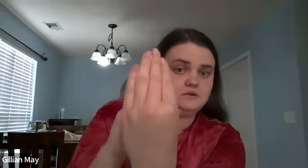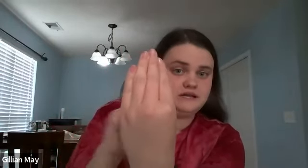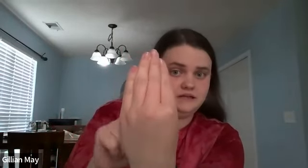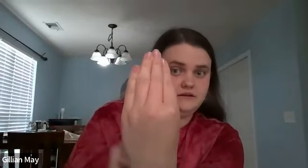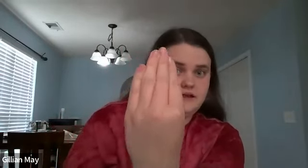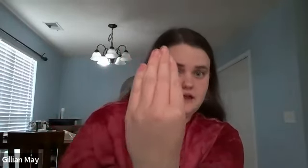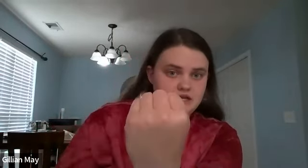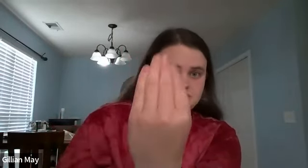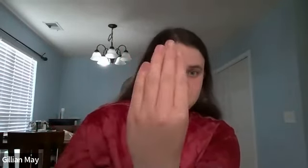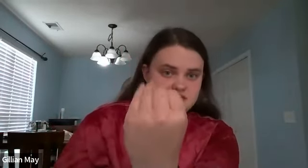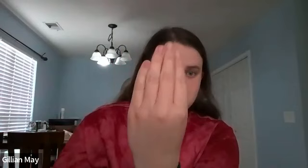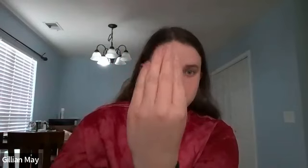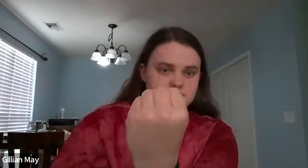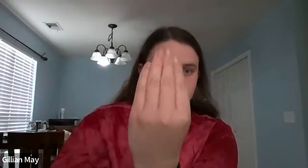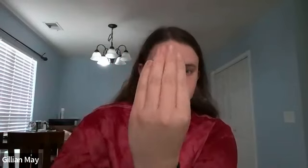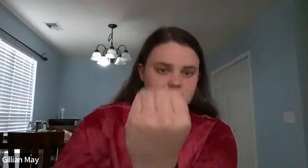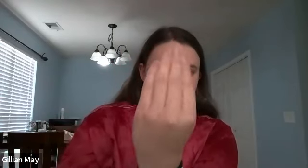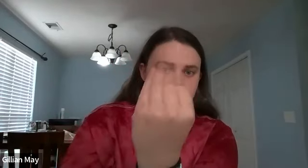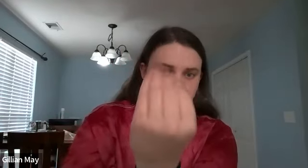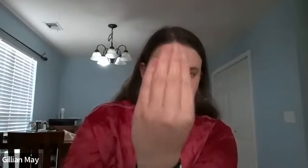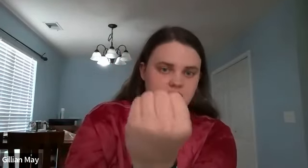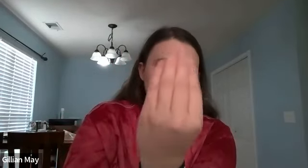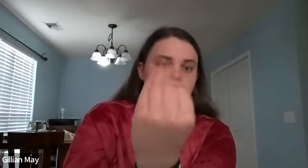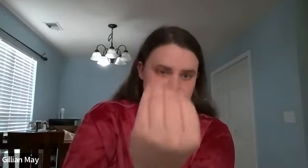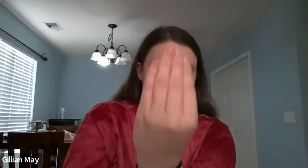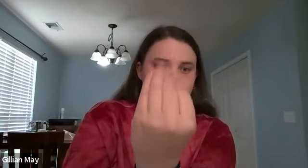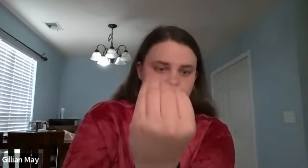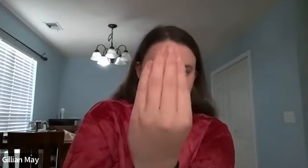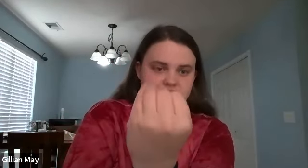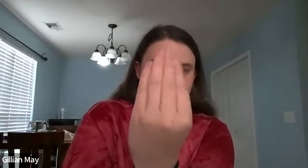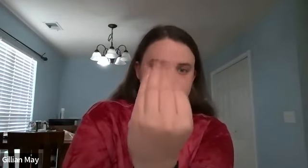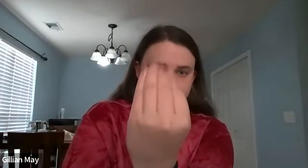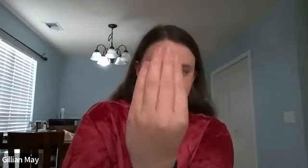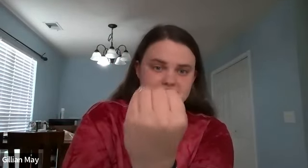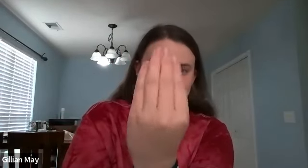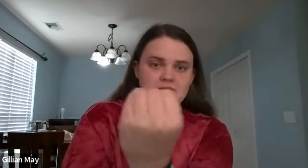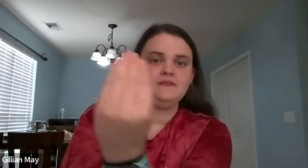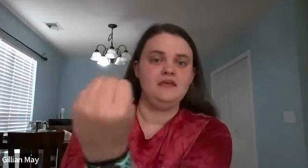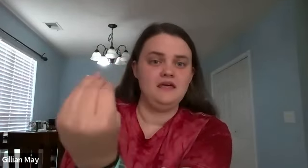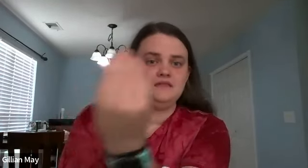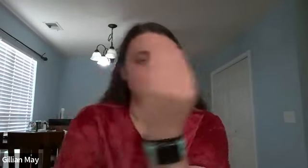want it in. And you'll do the same motion. The coming here. Yeah. 14. Then we